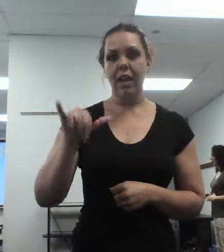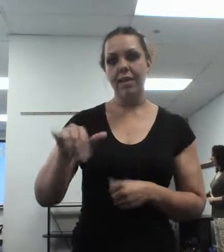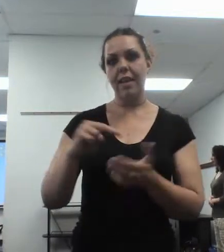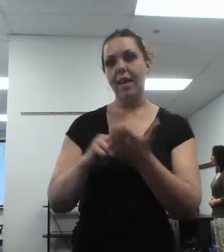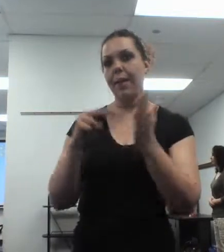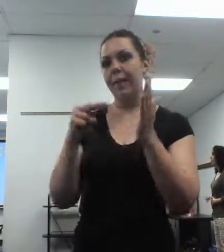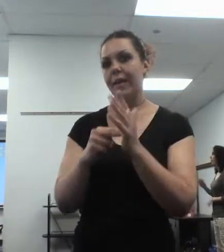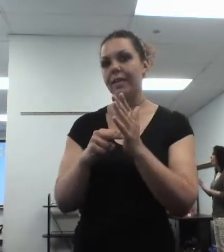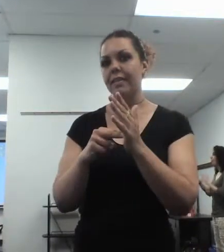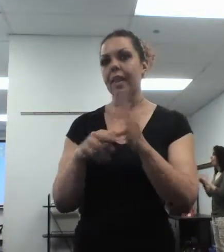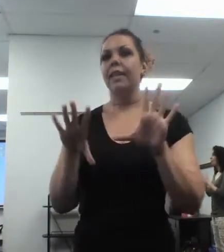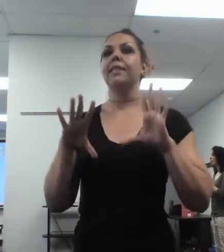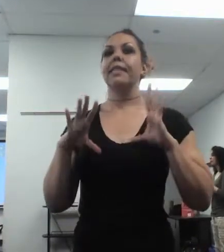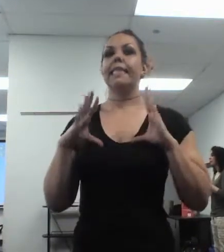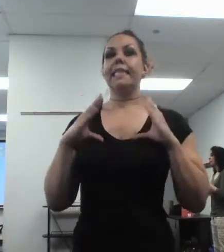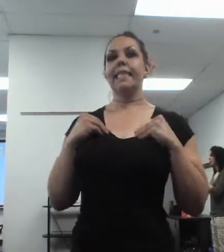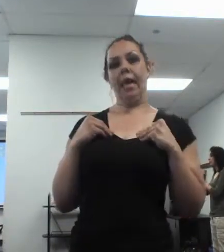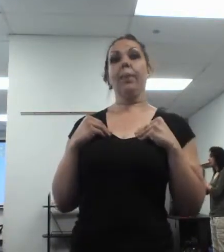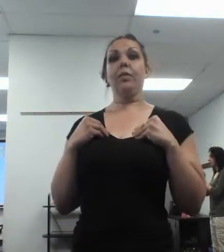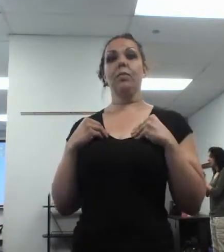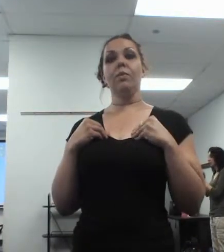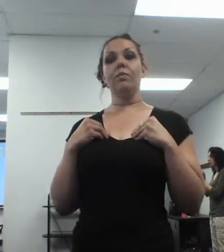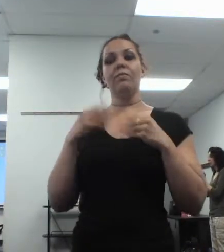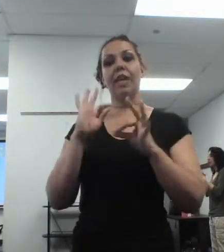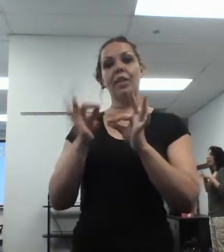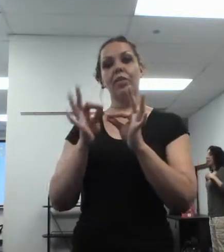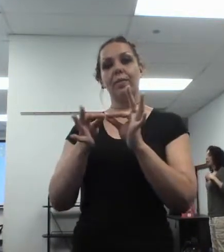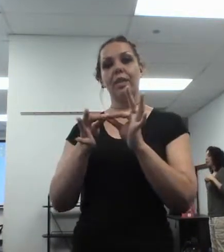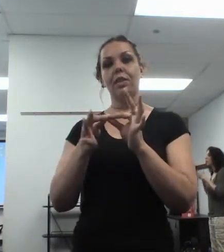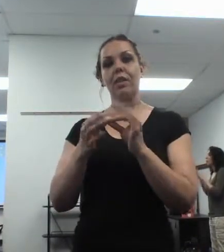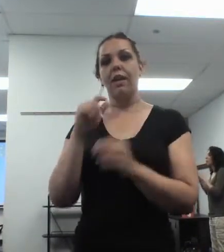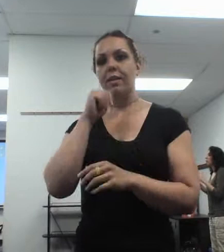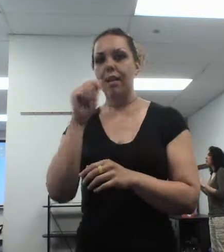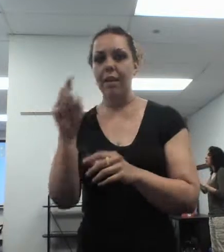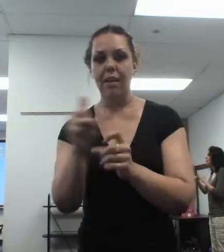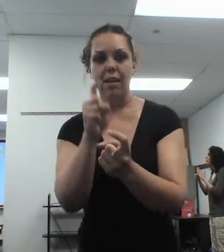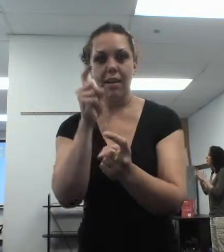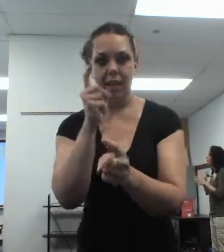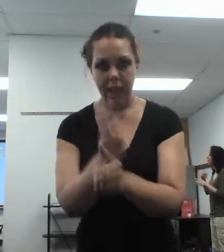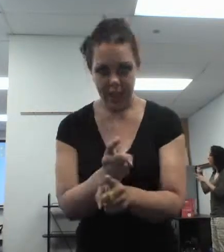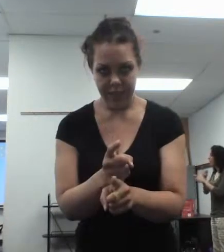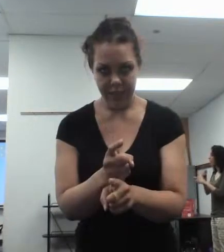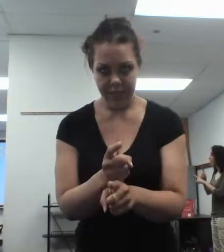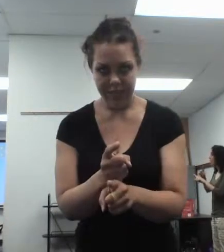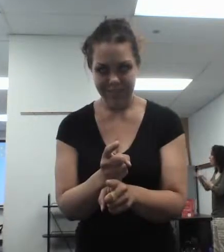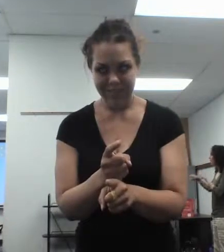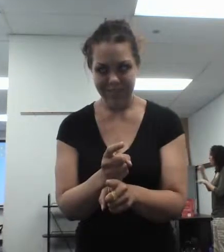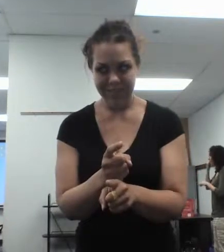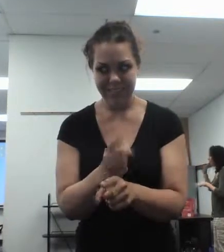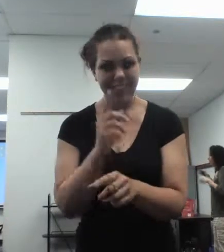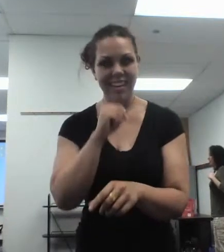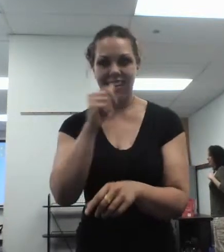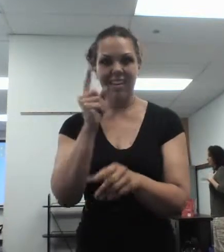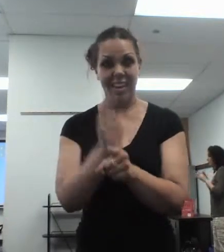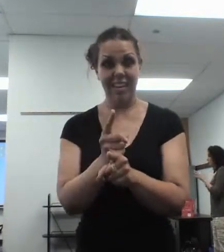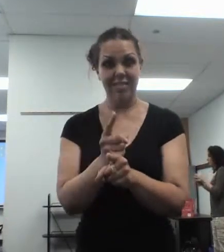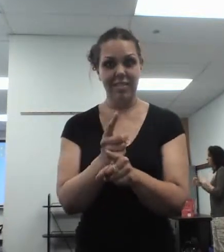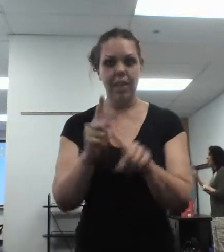acceptable interpretation. Not necessarily accurate, but it's acceptable only if you're following and you're staying in the right grammar and